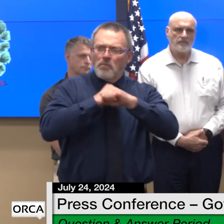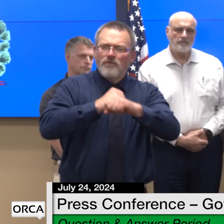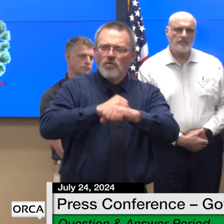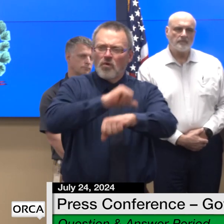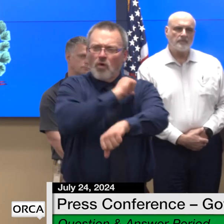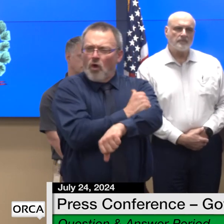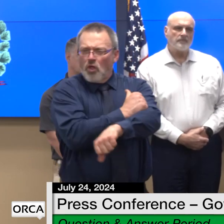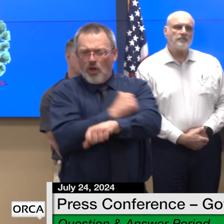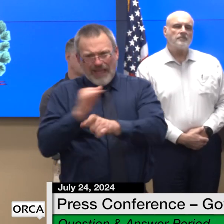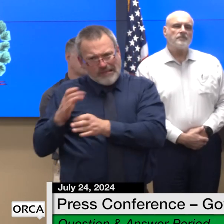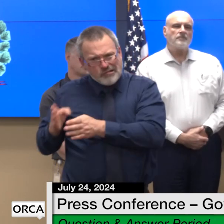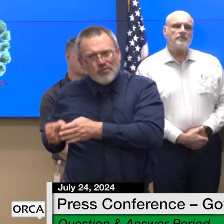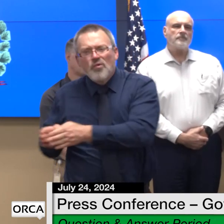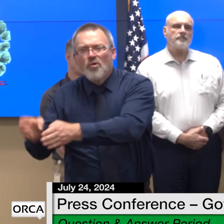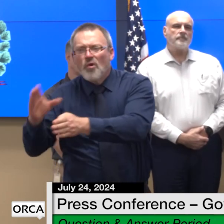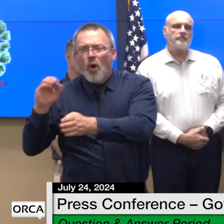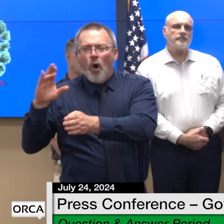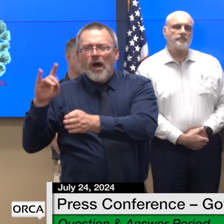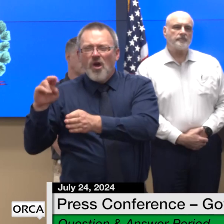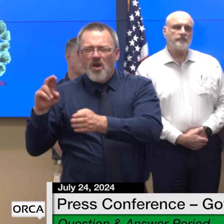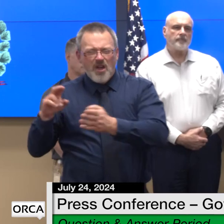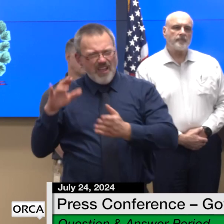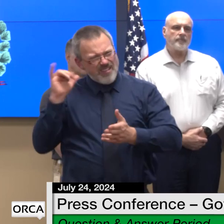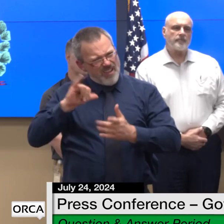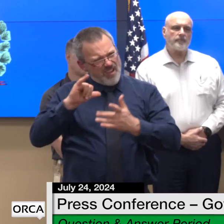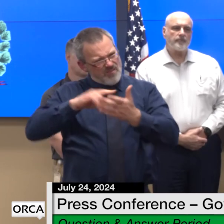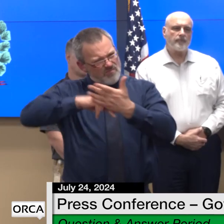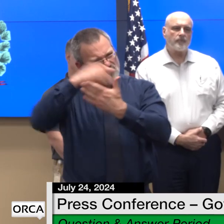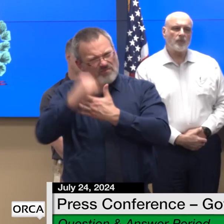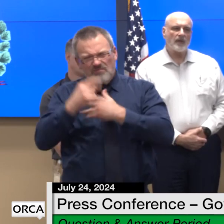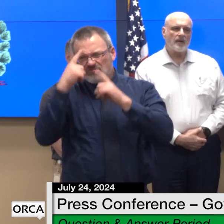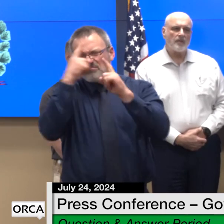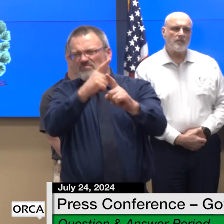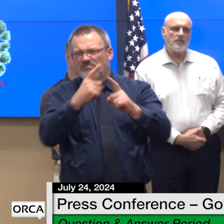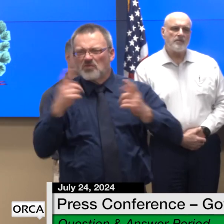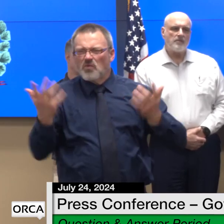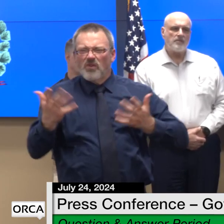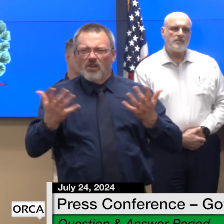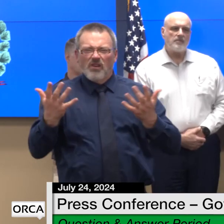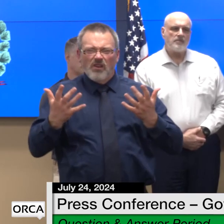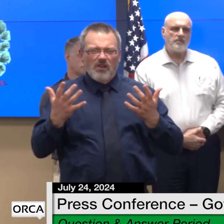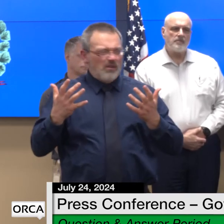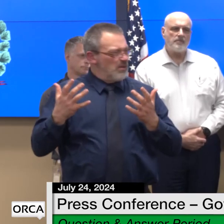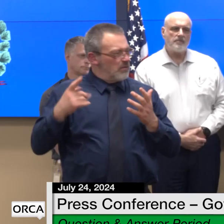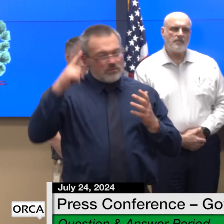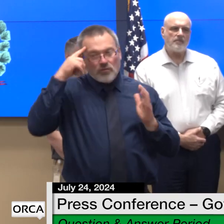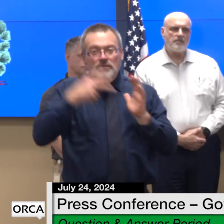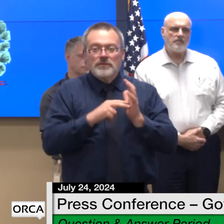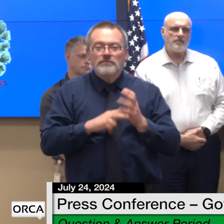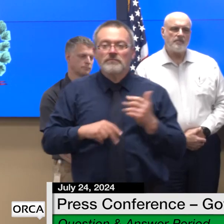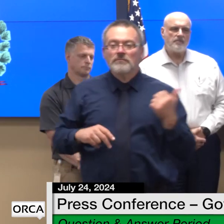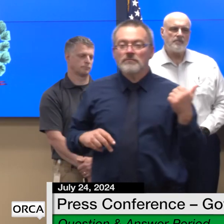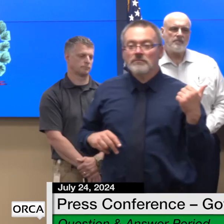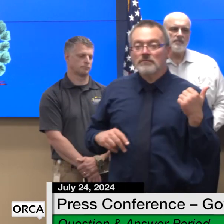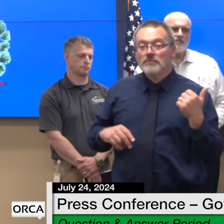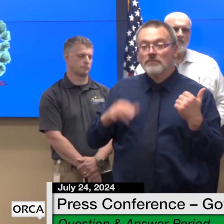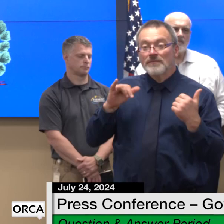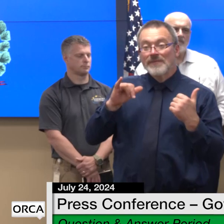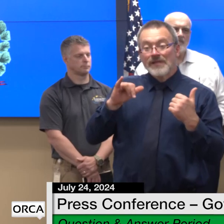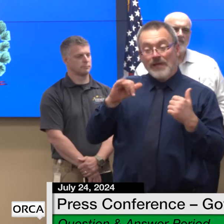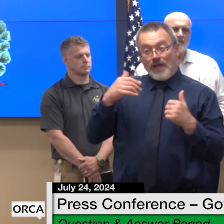What are some of those projects? What do they look like? Where are they? Yeah, I would expect that it's probably protecting stream banks and